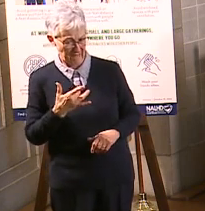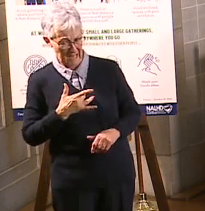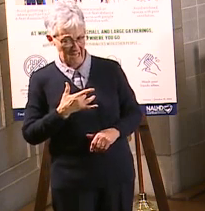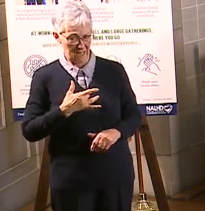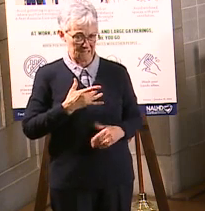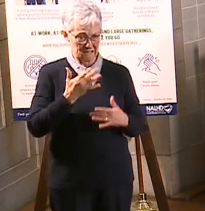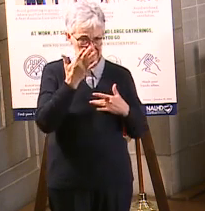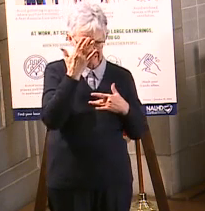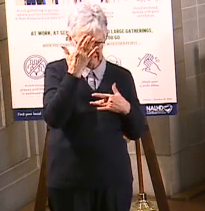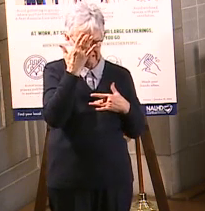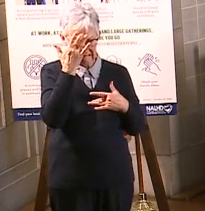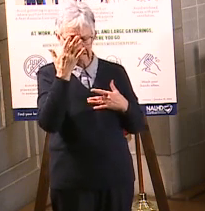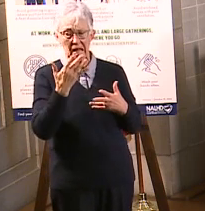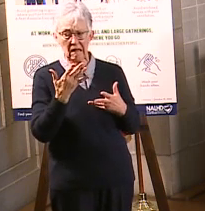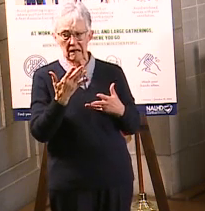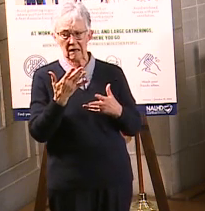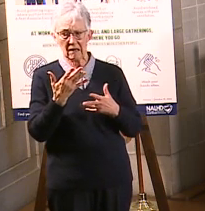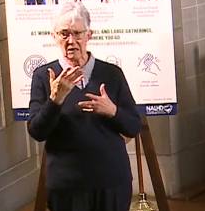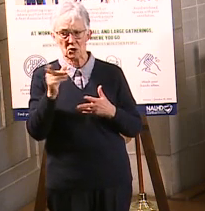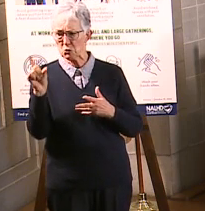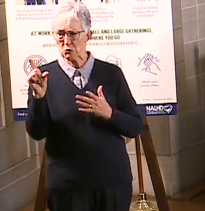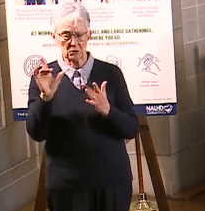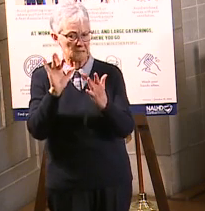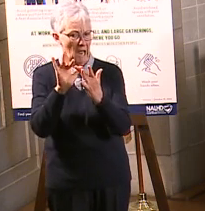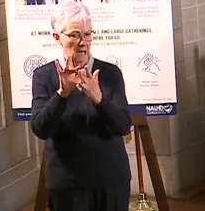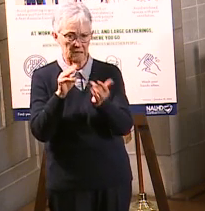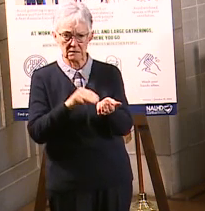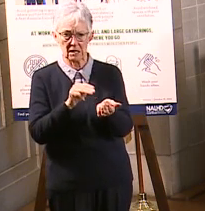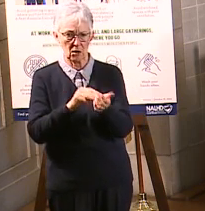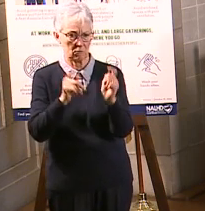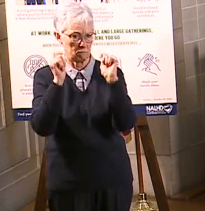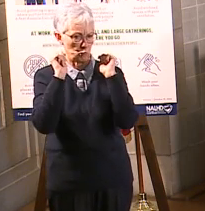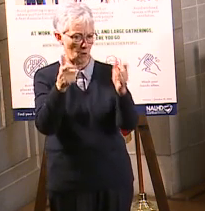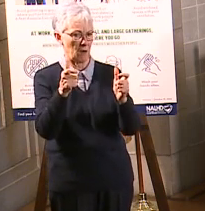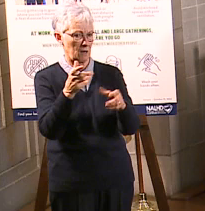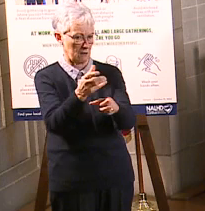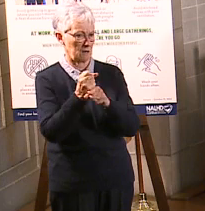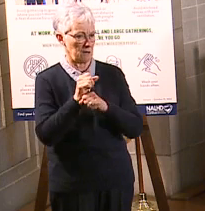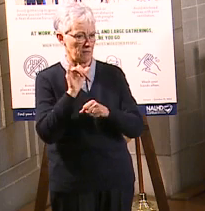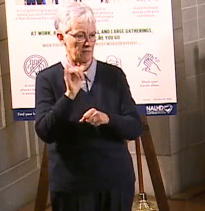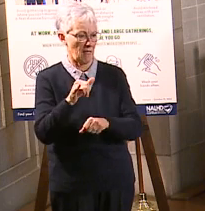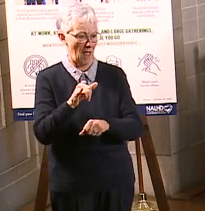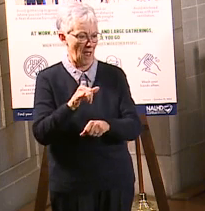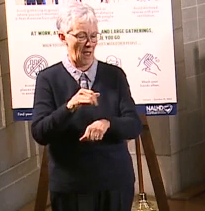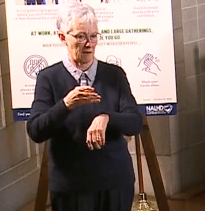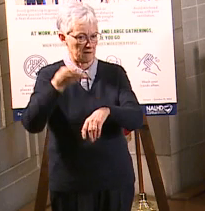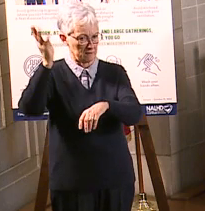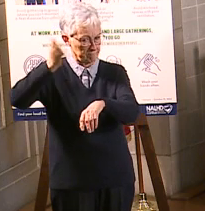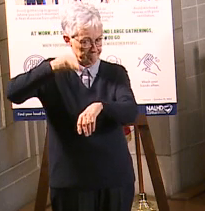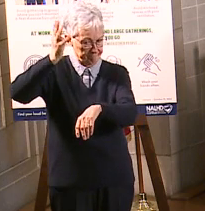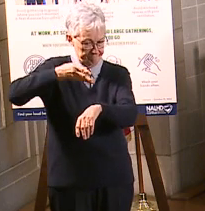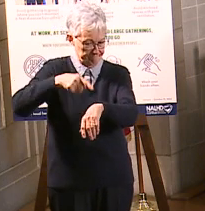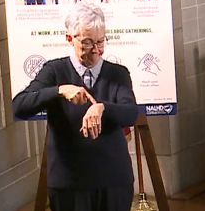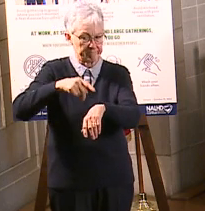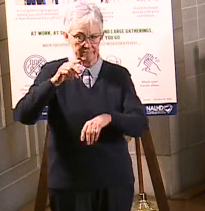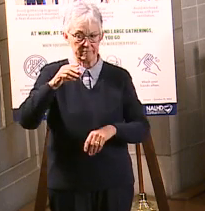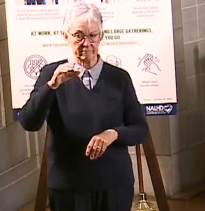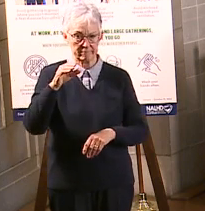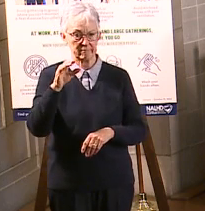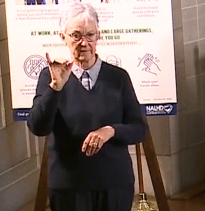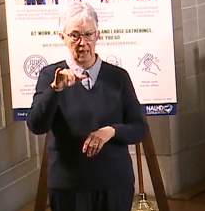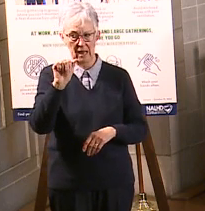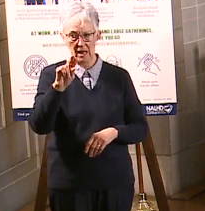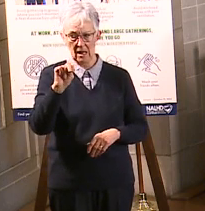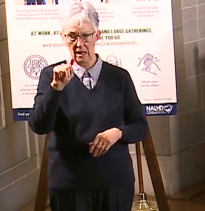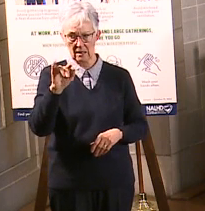doctor about getting that treatment, because it's been really effective in making sure we get people, and when we get it early, we got to get it early. So just when you get that